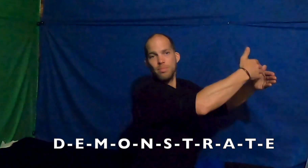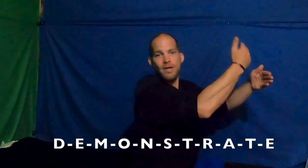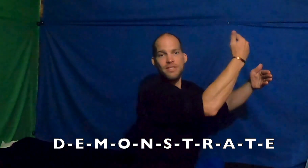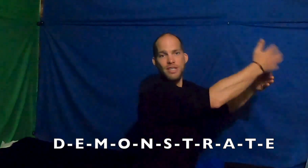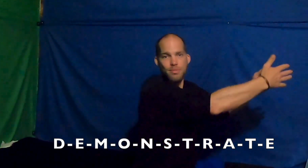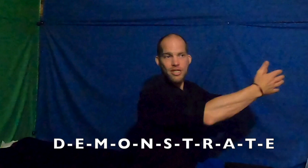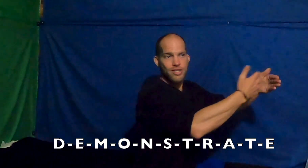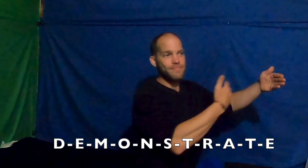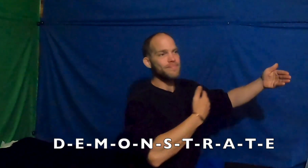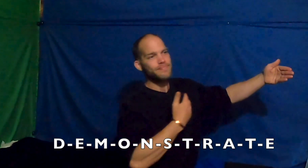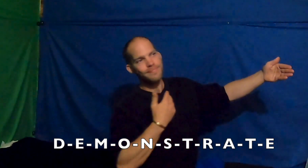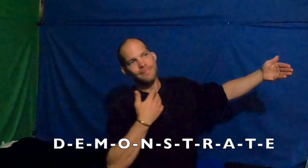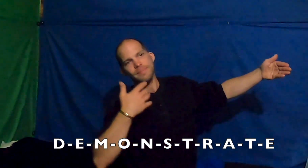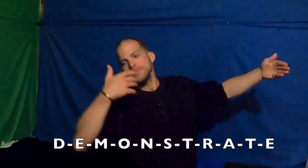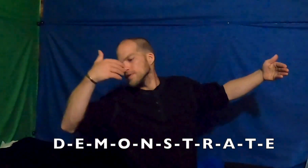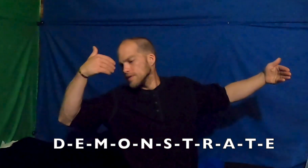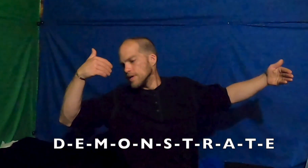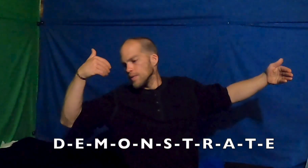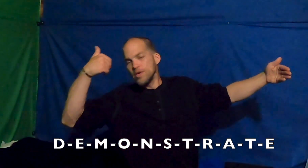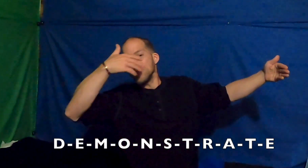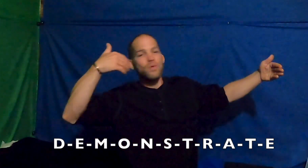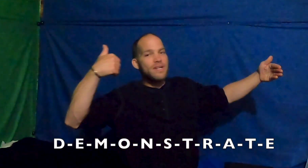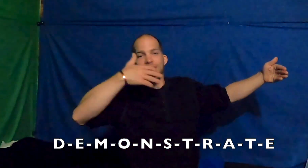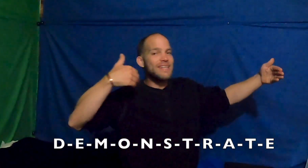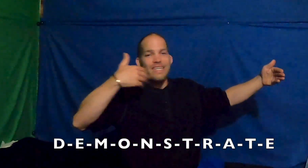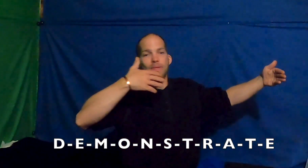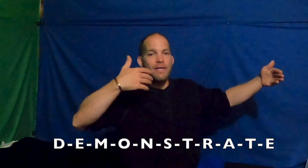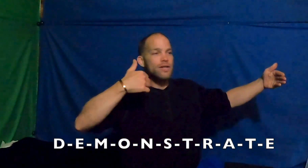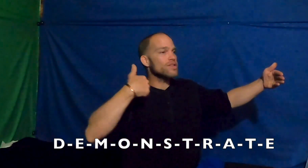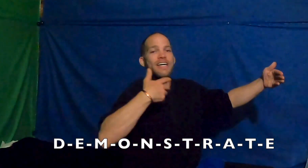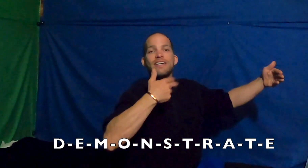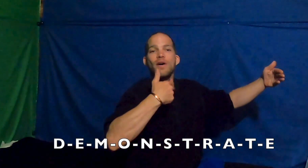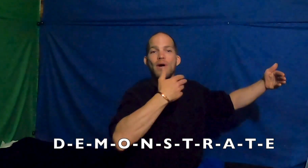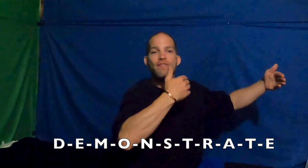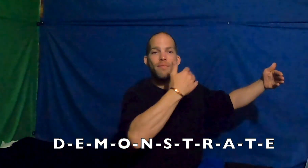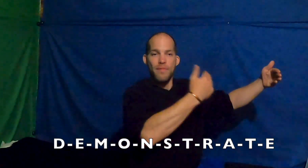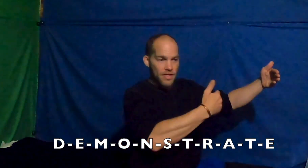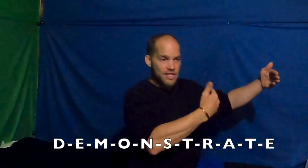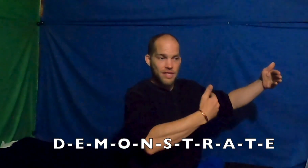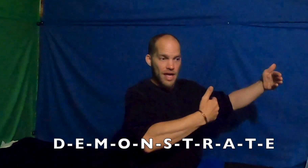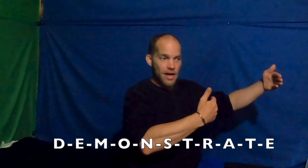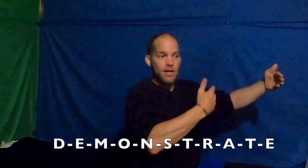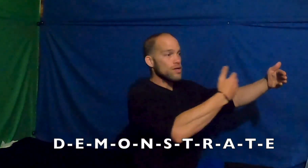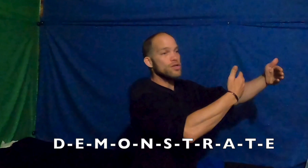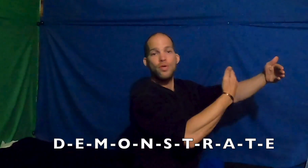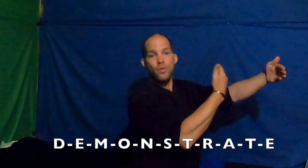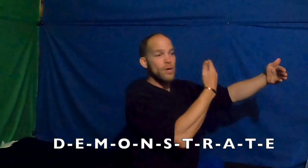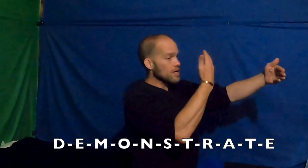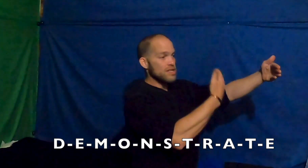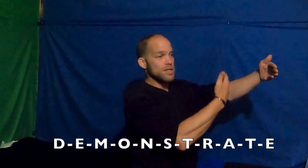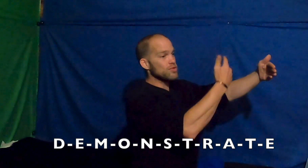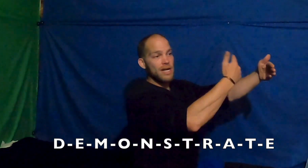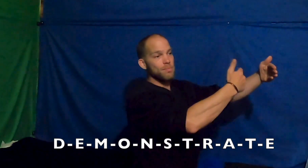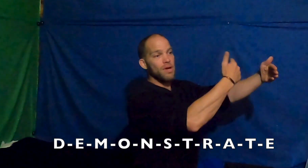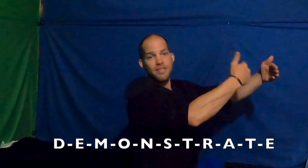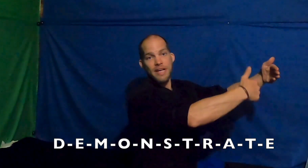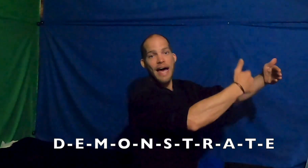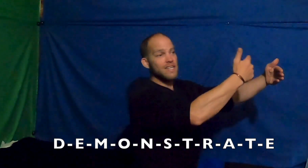plus expression. When you demon, you're taking away from this thing to subject plus active